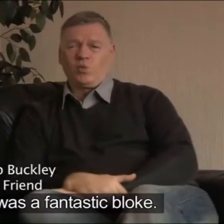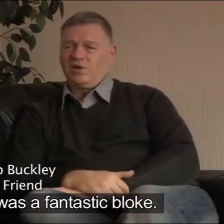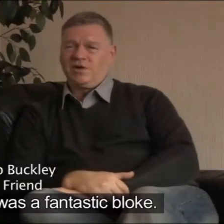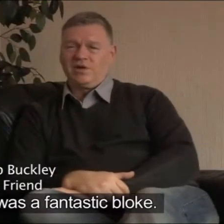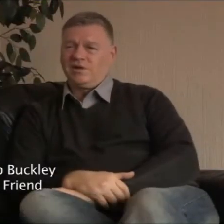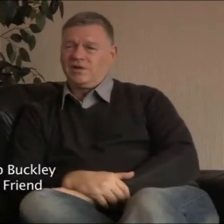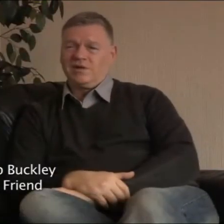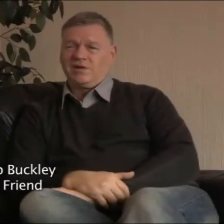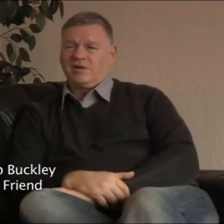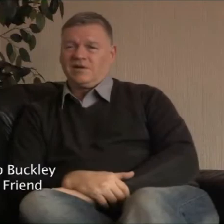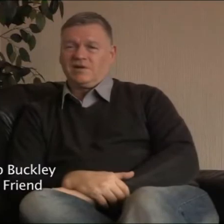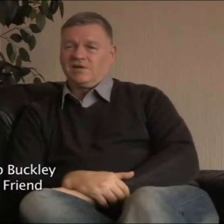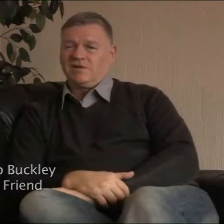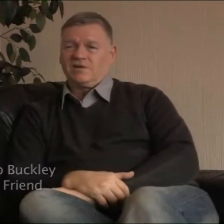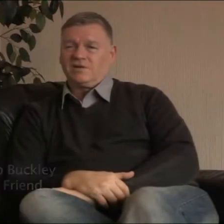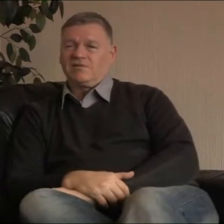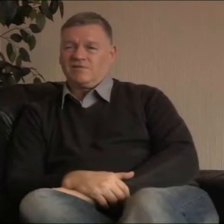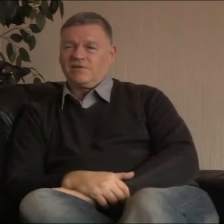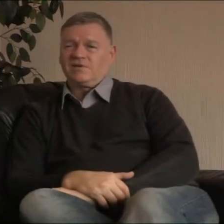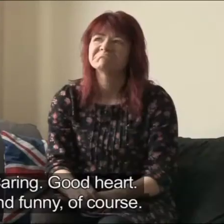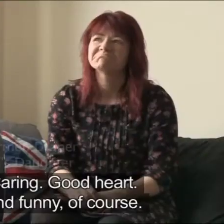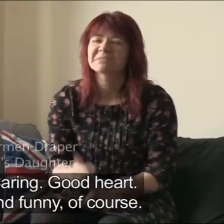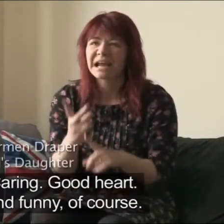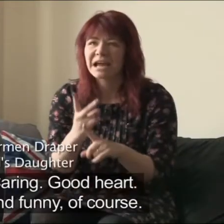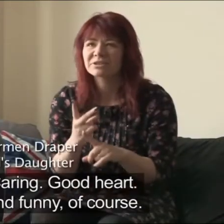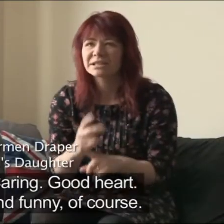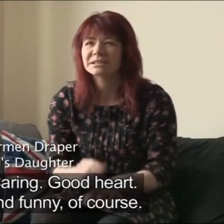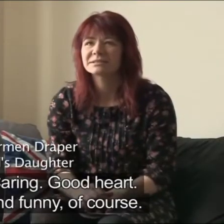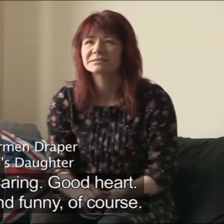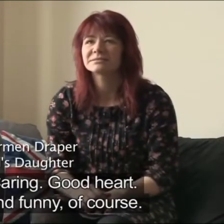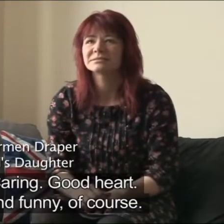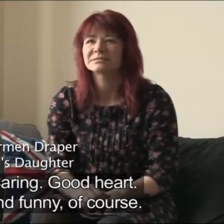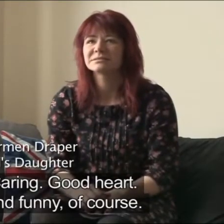He was a fantastic bloke.